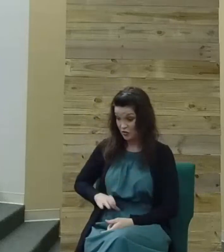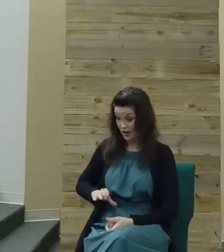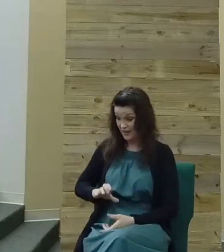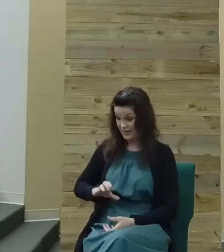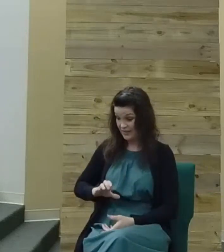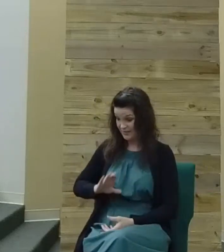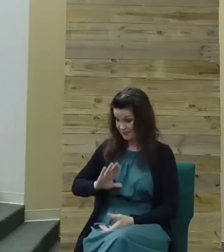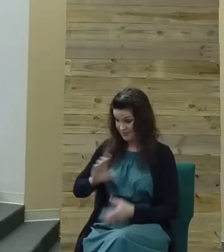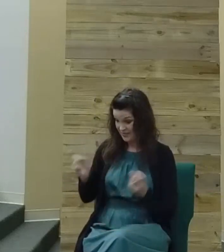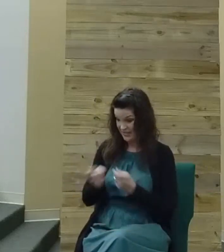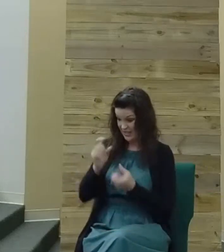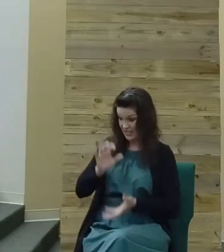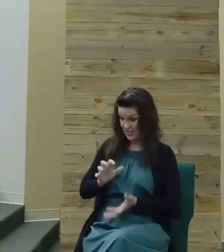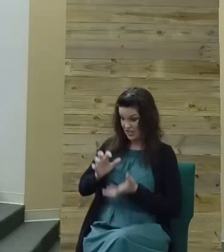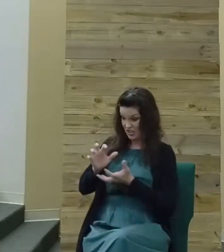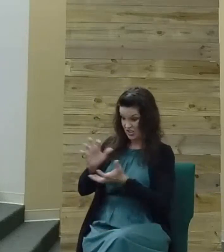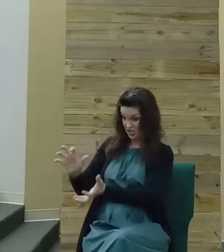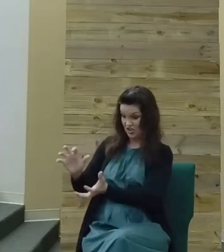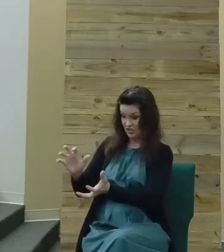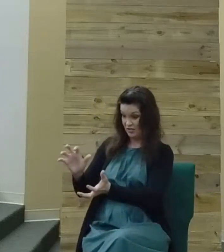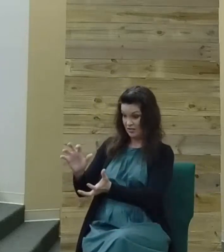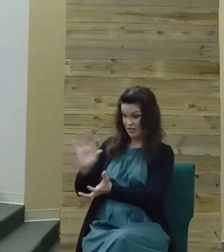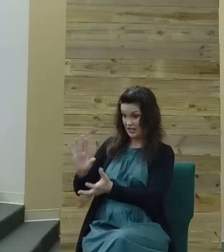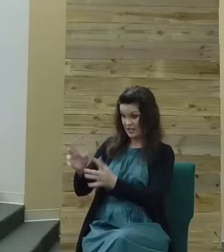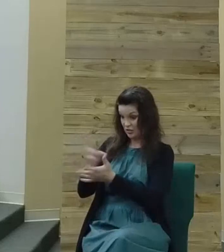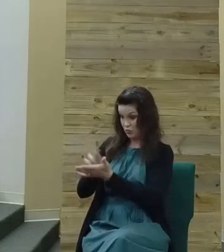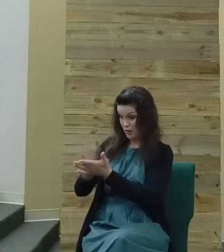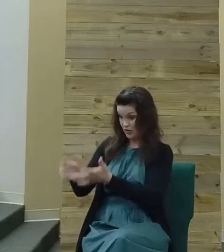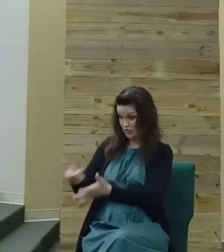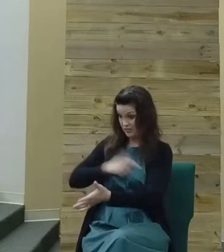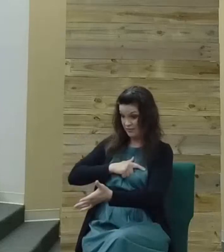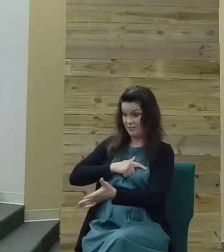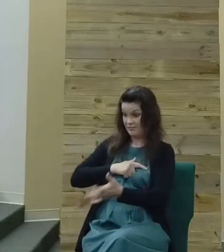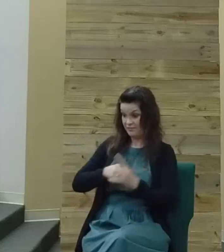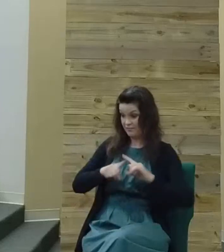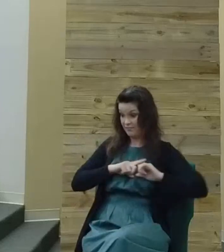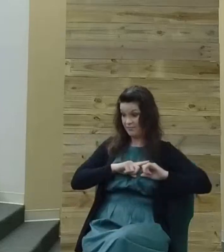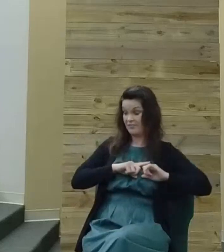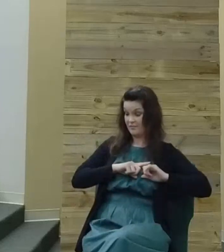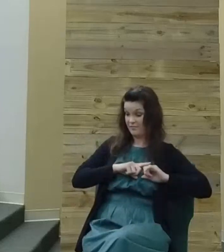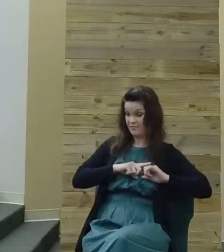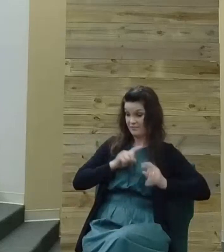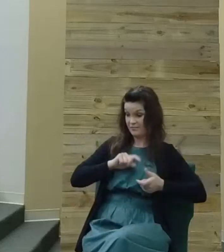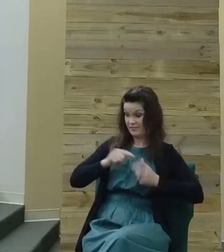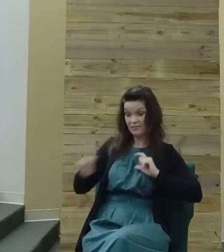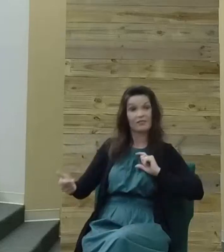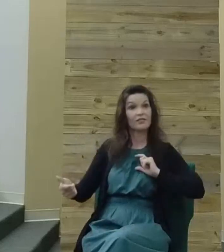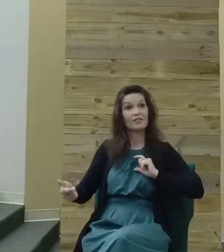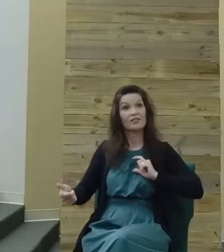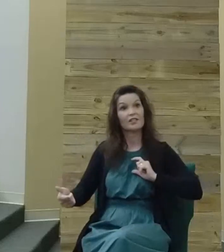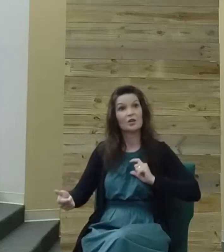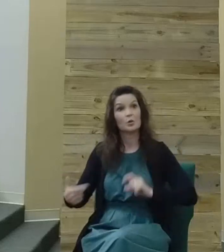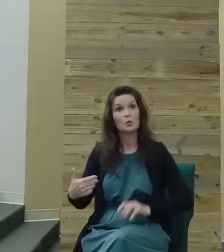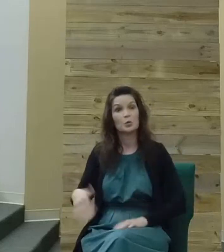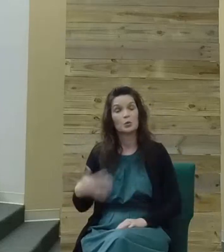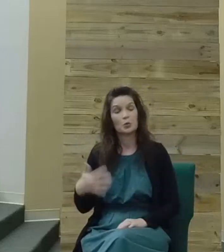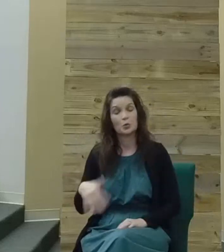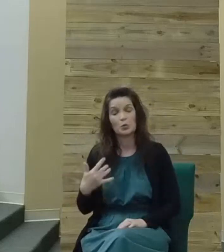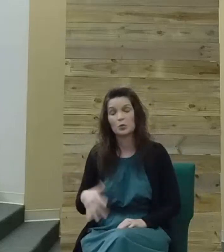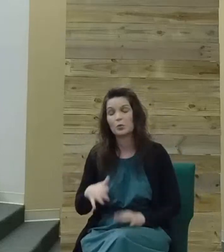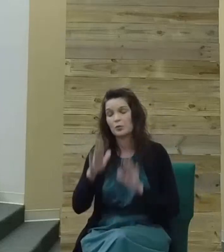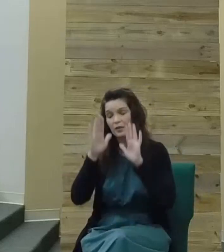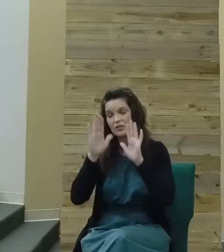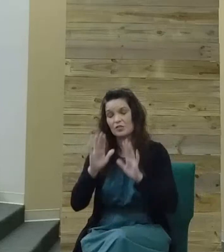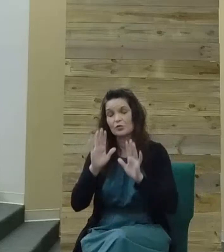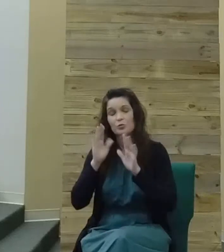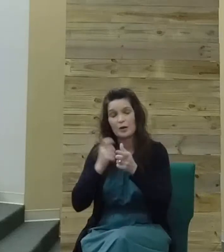our sin, we got his righteousness. Our sin for his righteousness. That